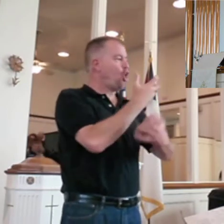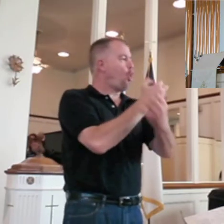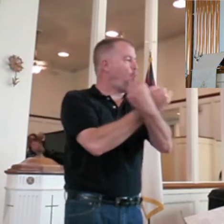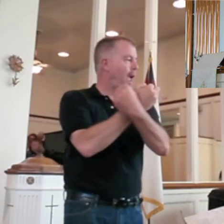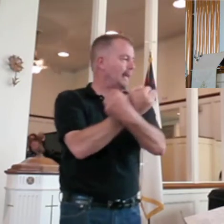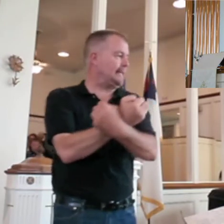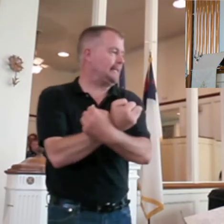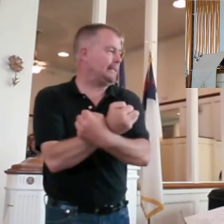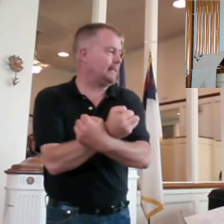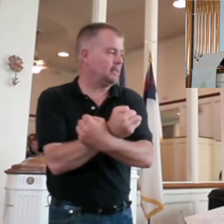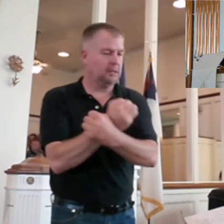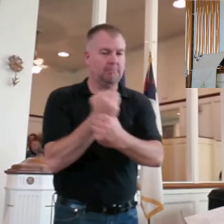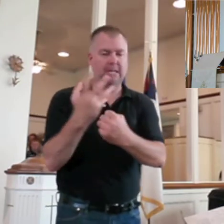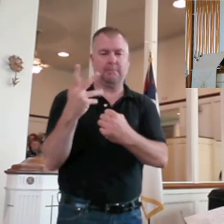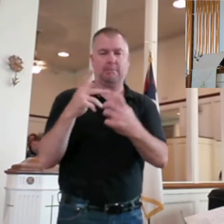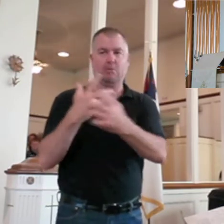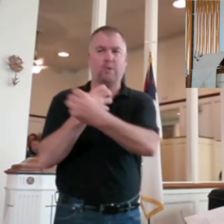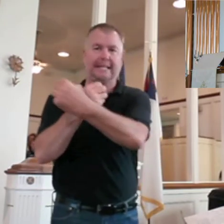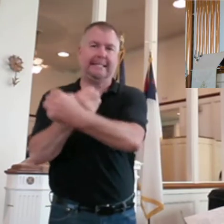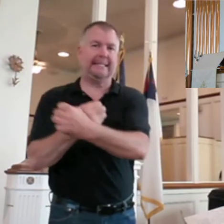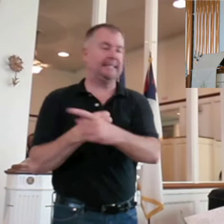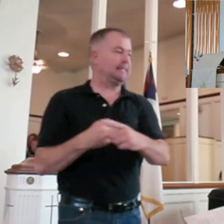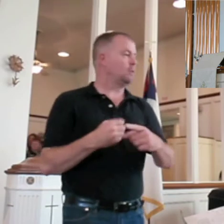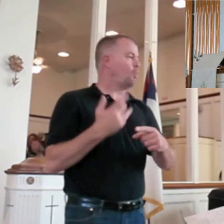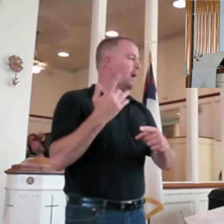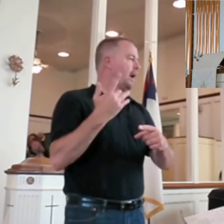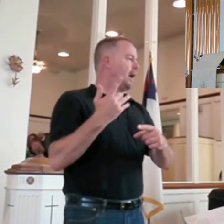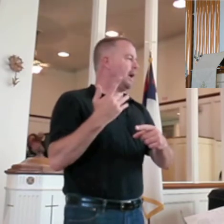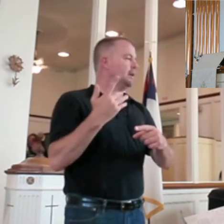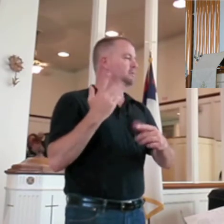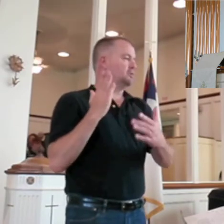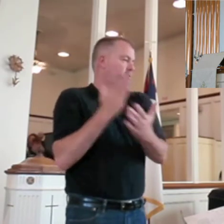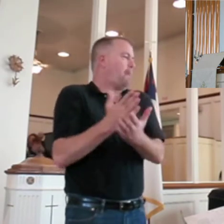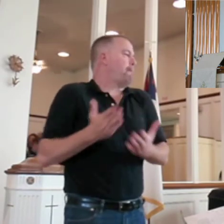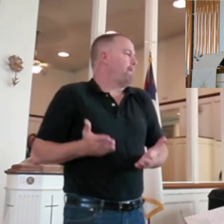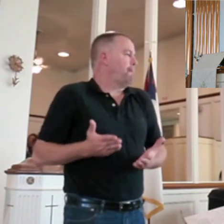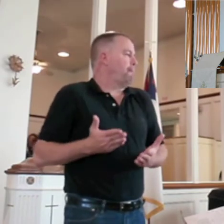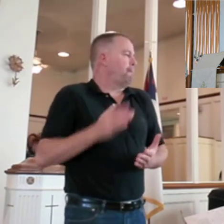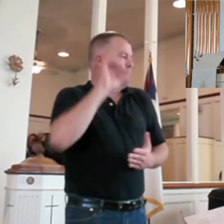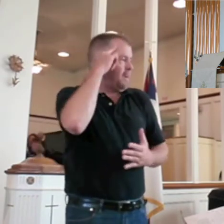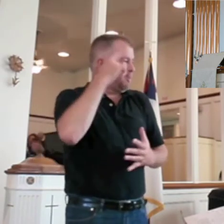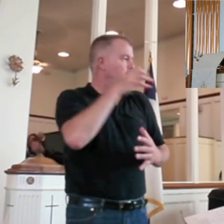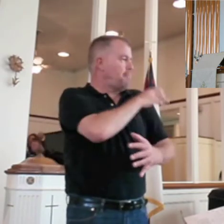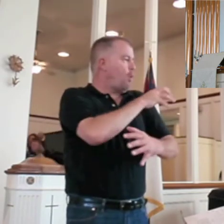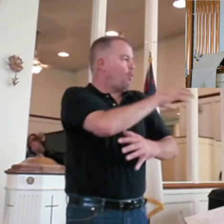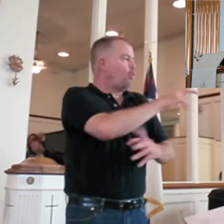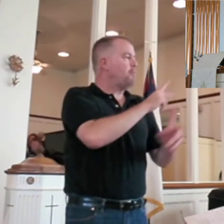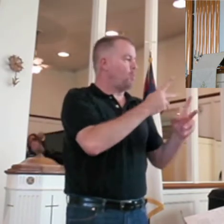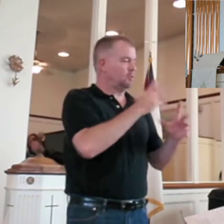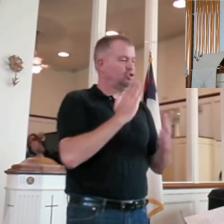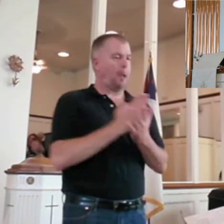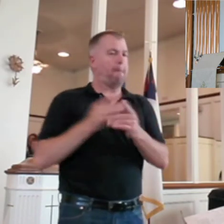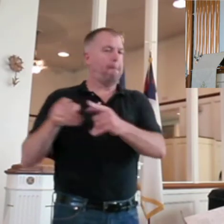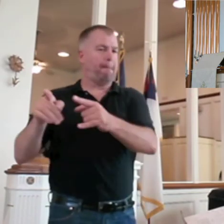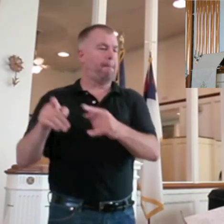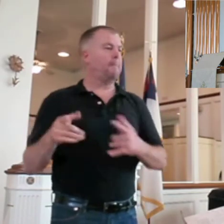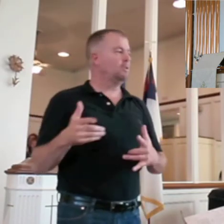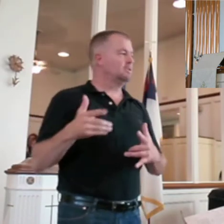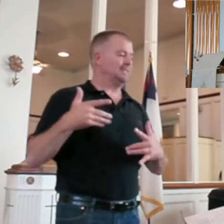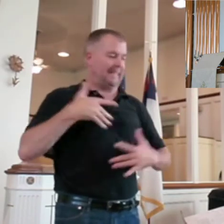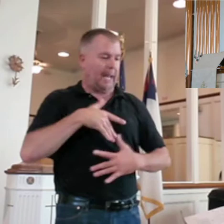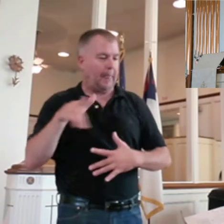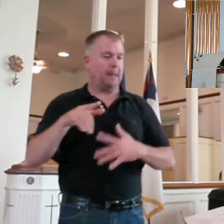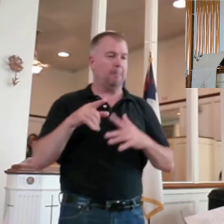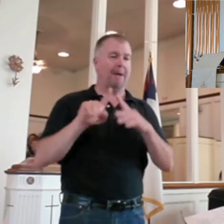demonstrating. The shootings of Syrian anti-government demonstrators are meant to frighten